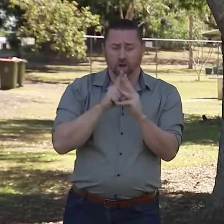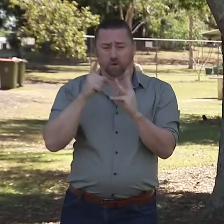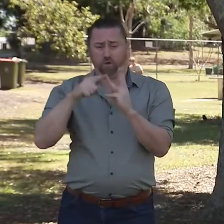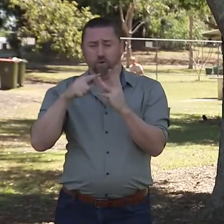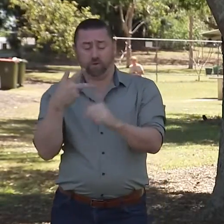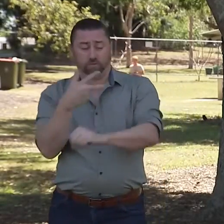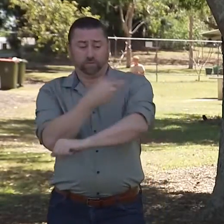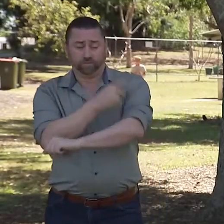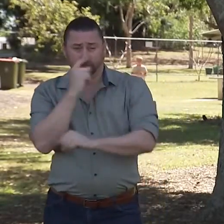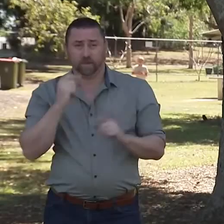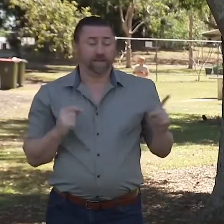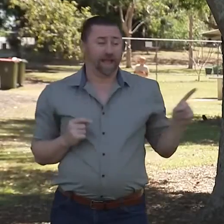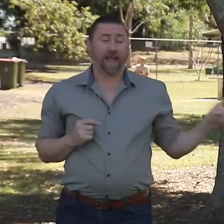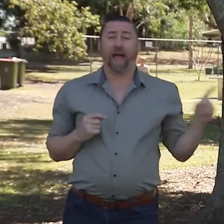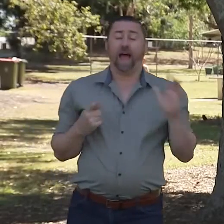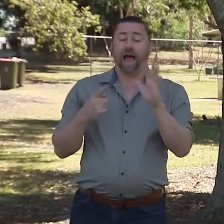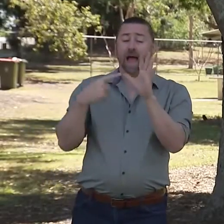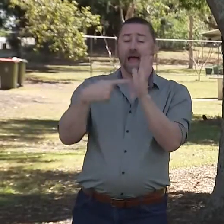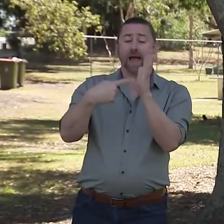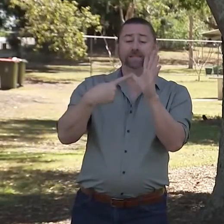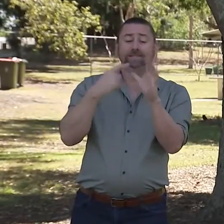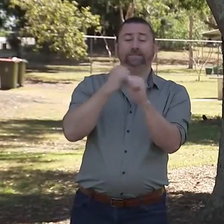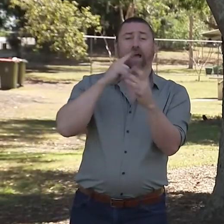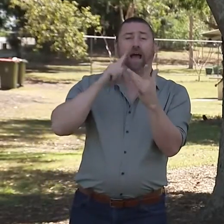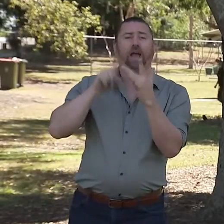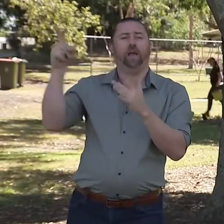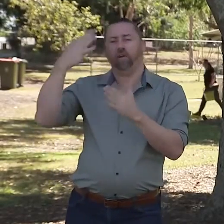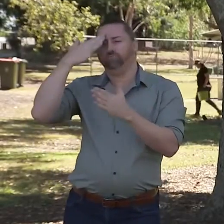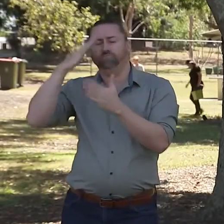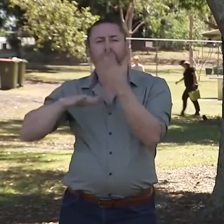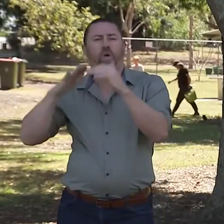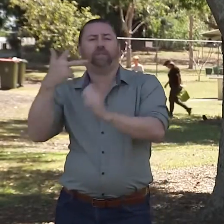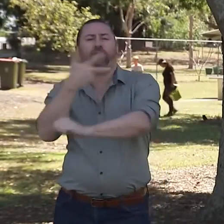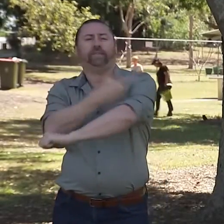That Atagi's doing that work at the moment. Yeah.